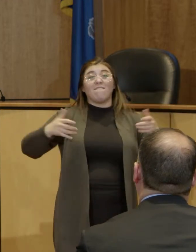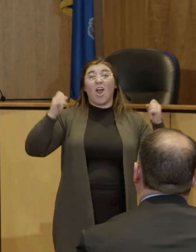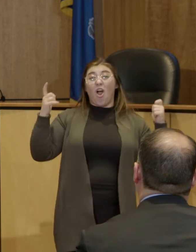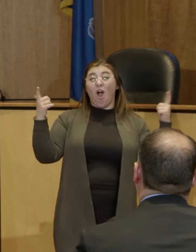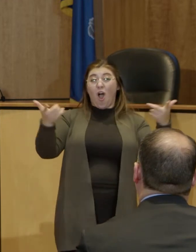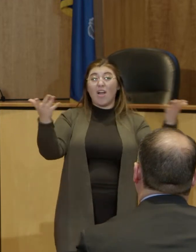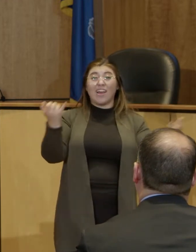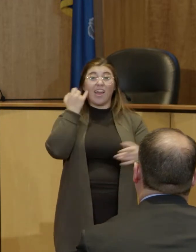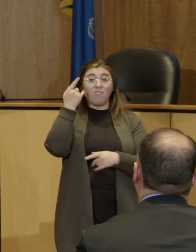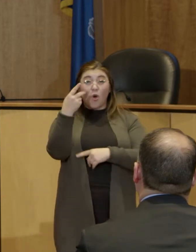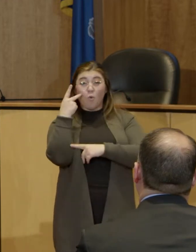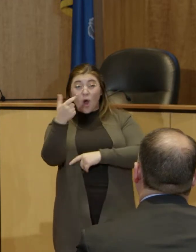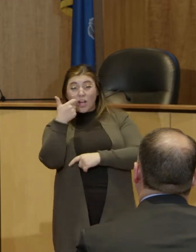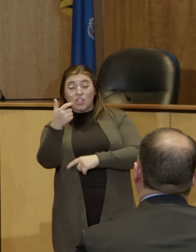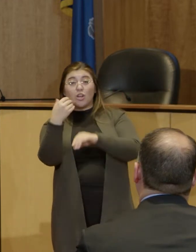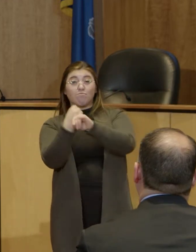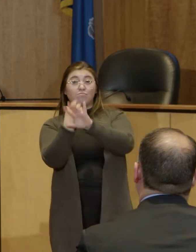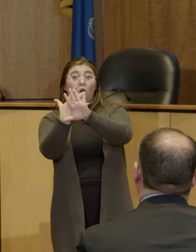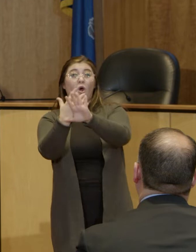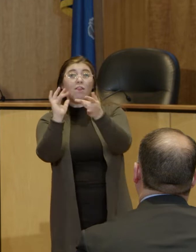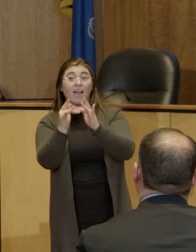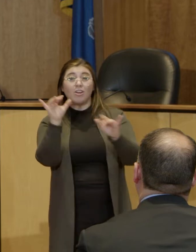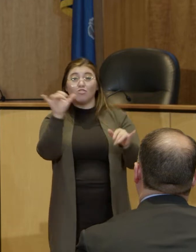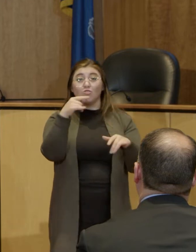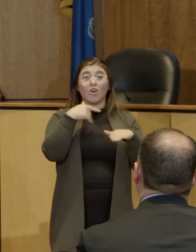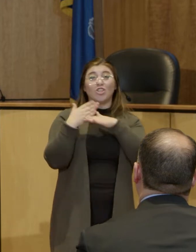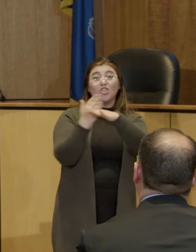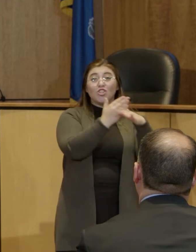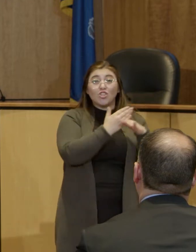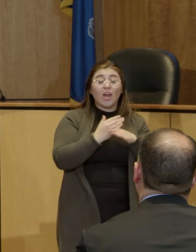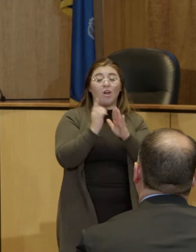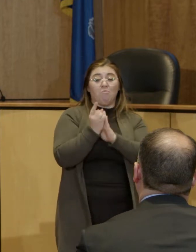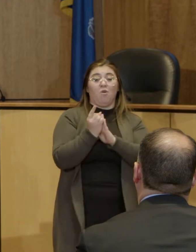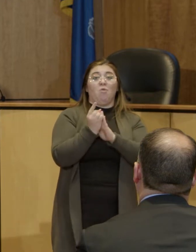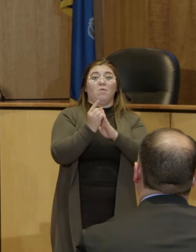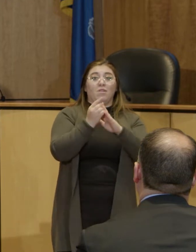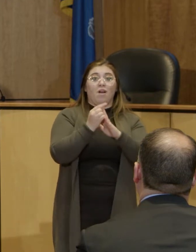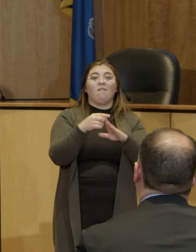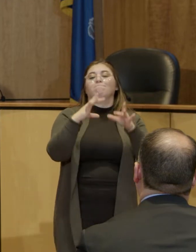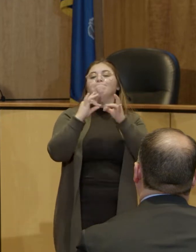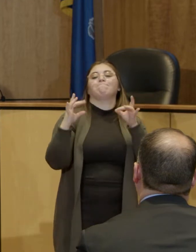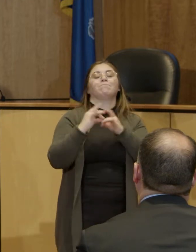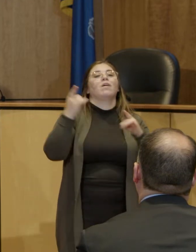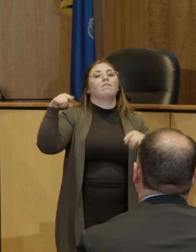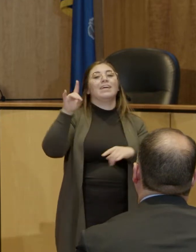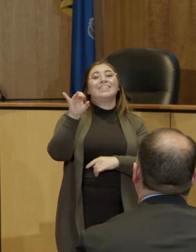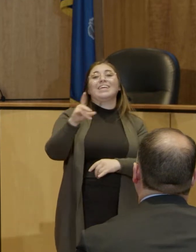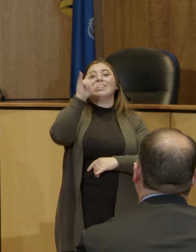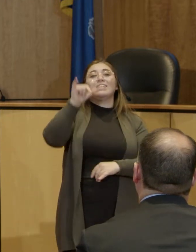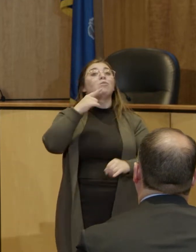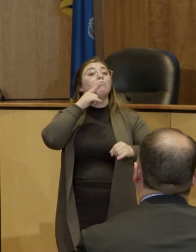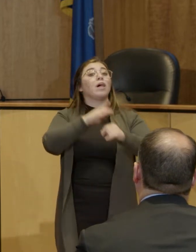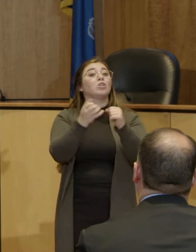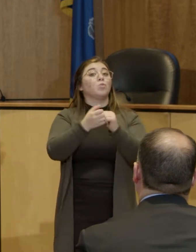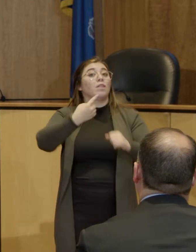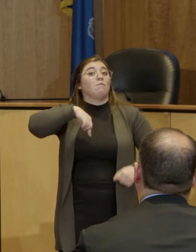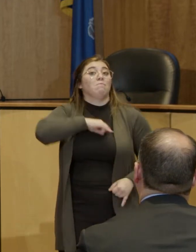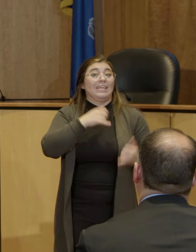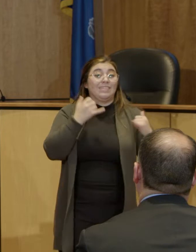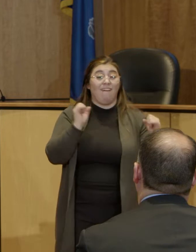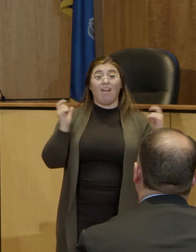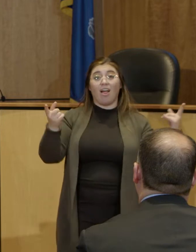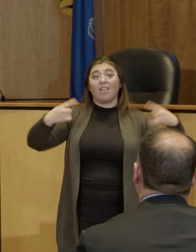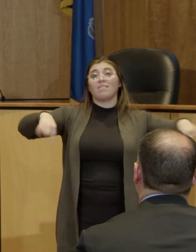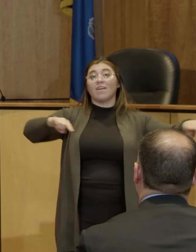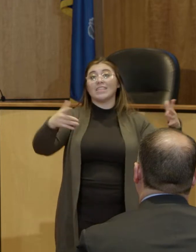are watching us online, I would like to invite you to share a moment of reciting the Dignity Pledge with me and with all of